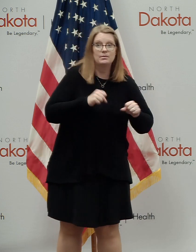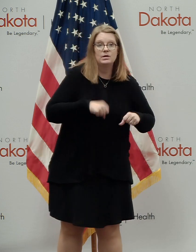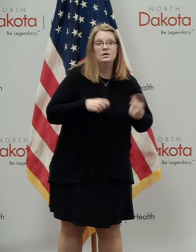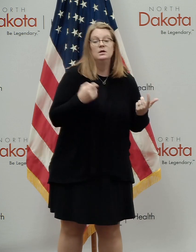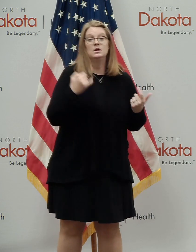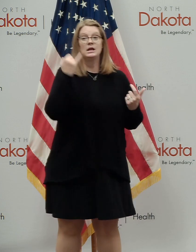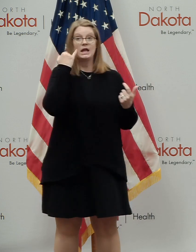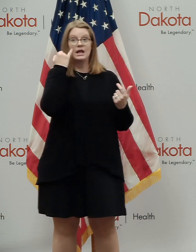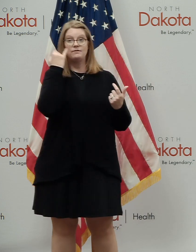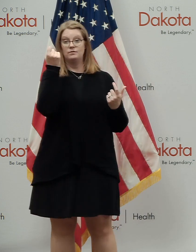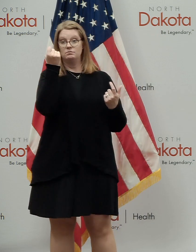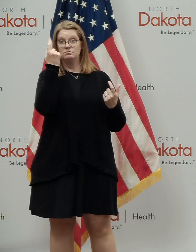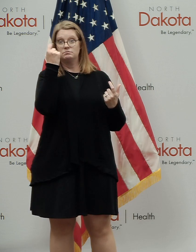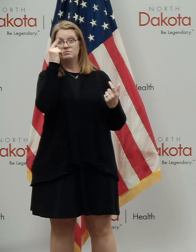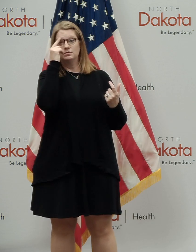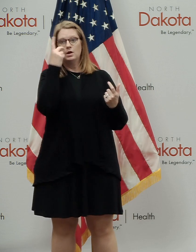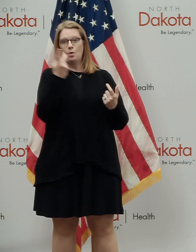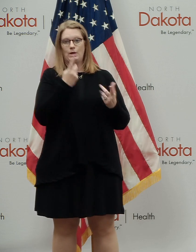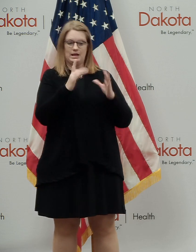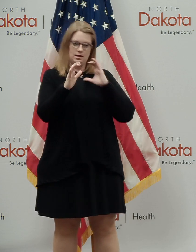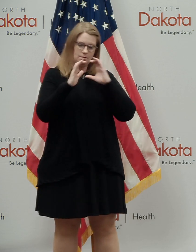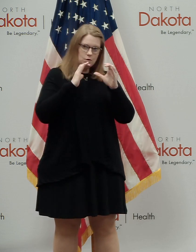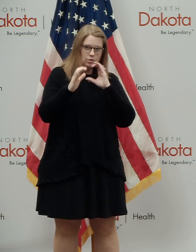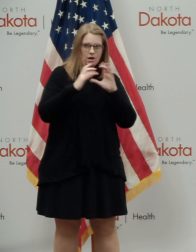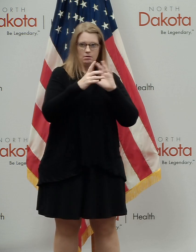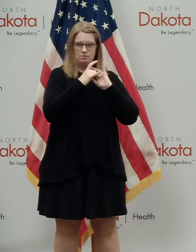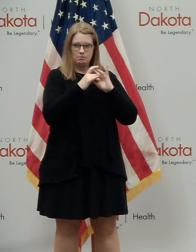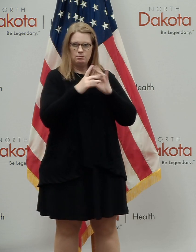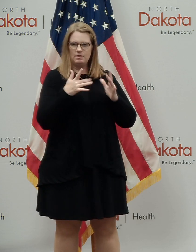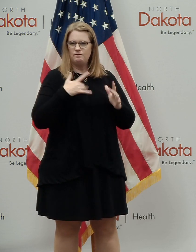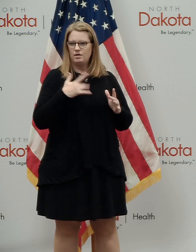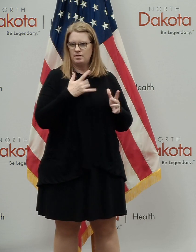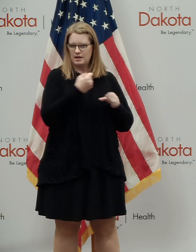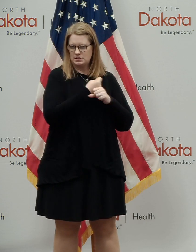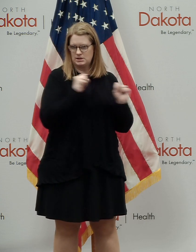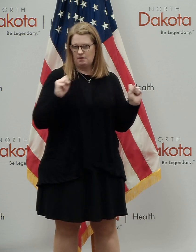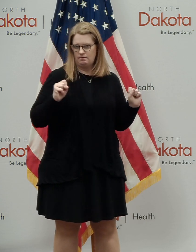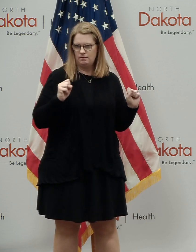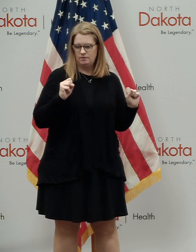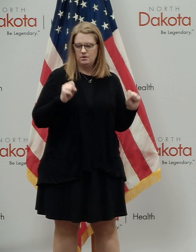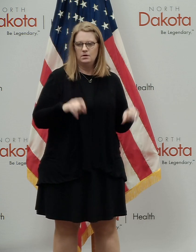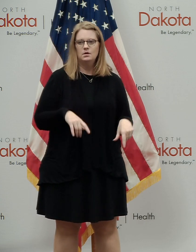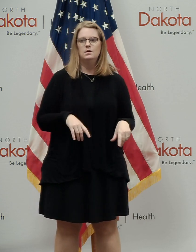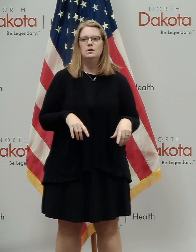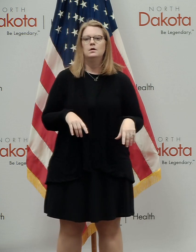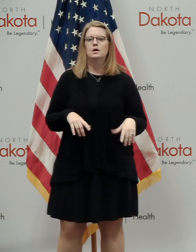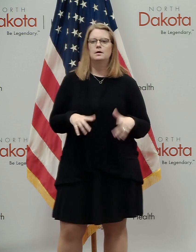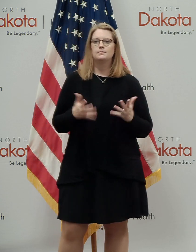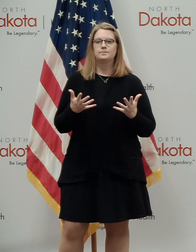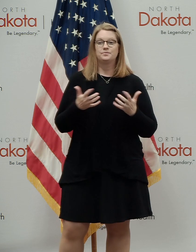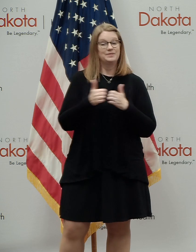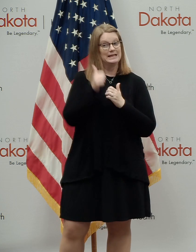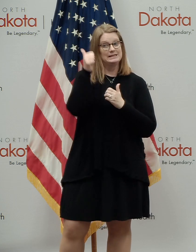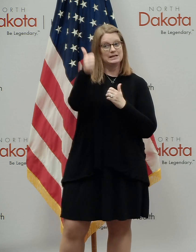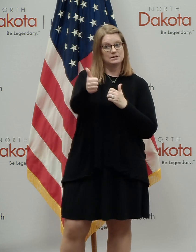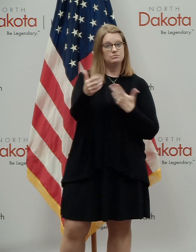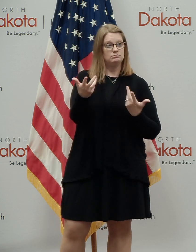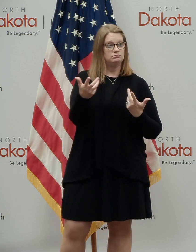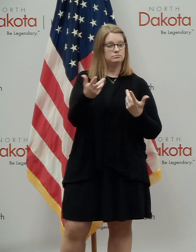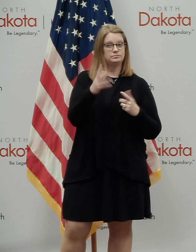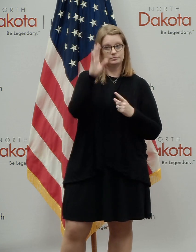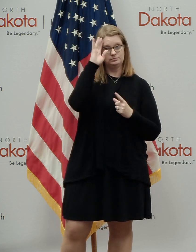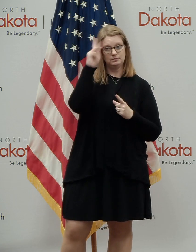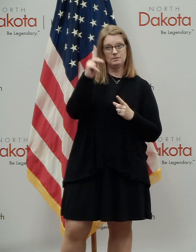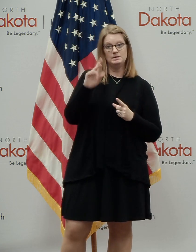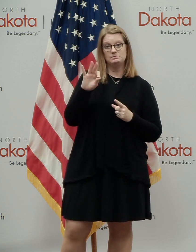ongoing communication and relationship, we feel comfortable that that's safe for patients. As far as distance, we do transfer from